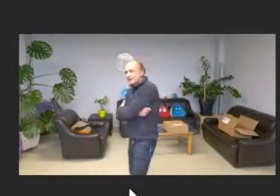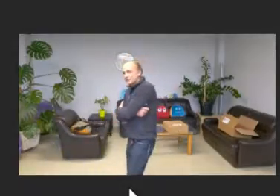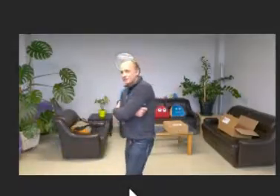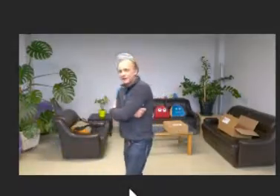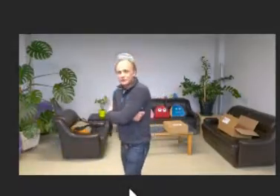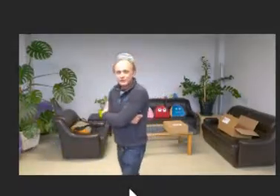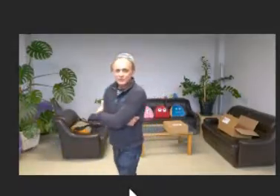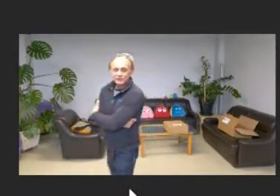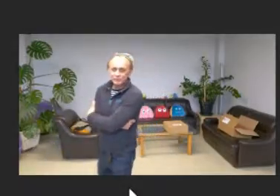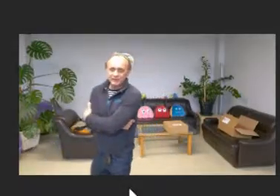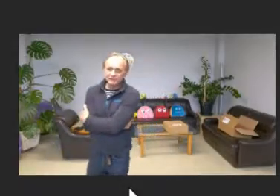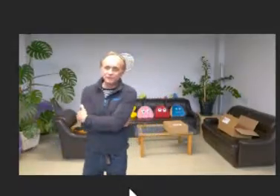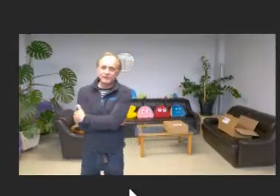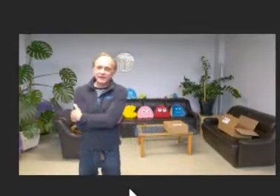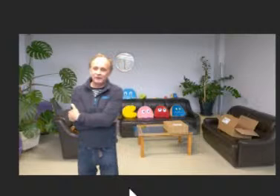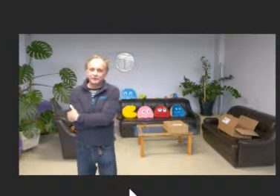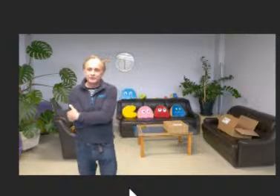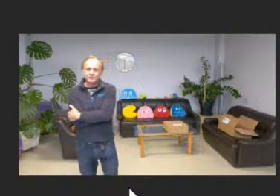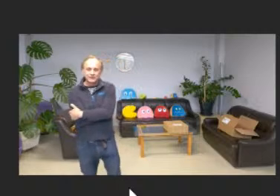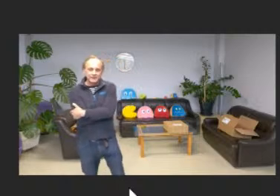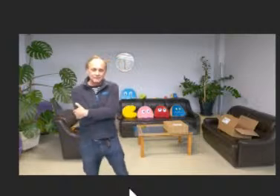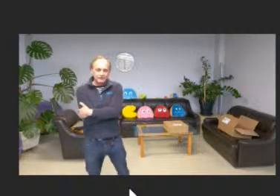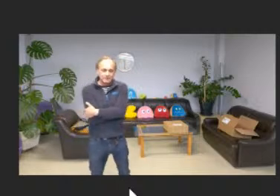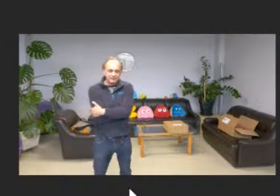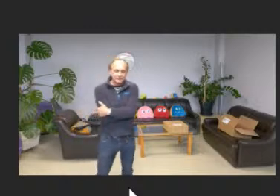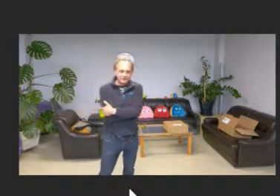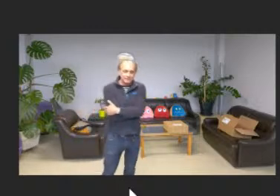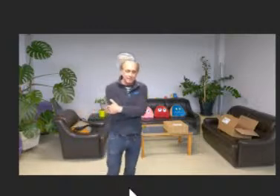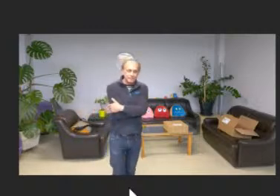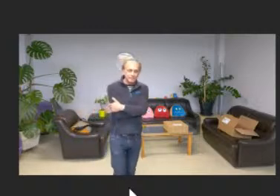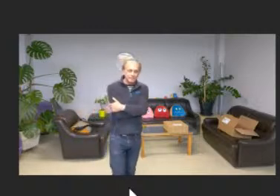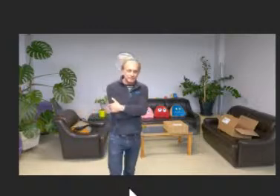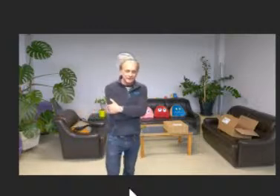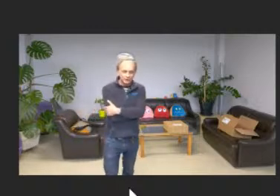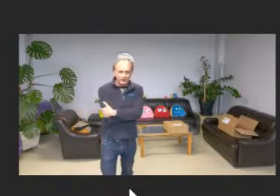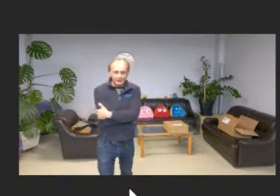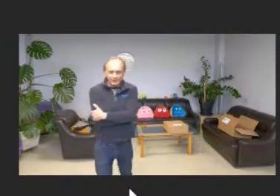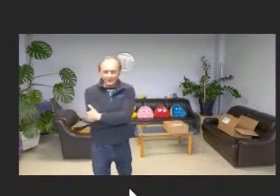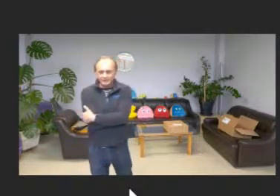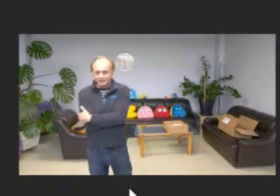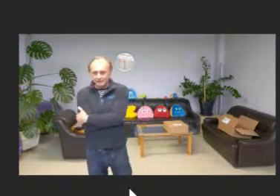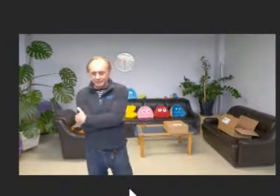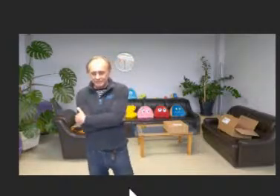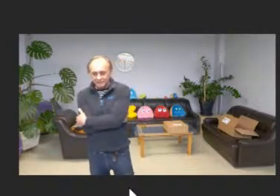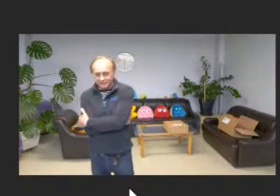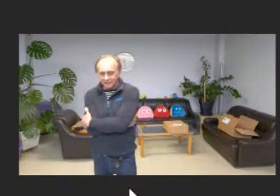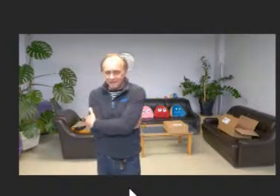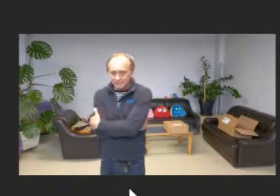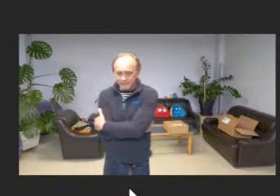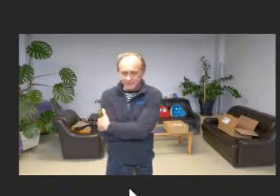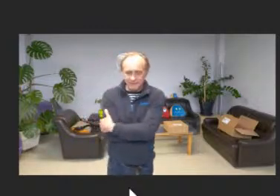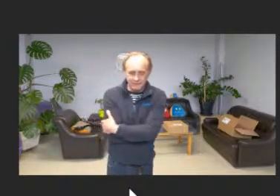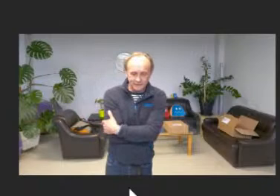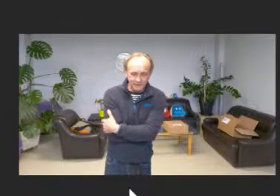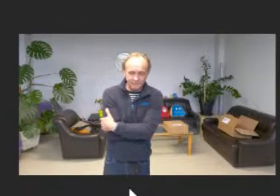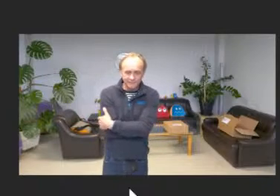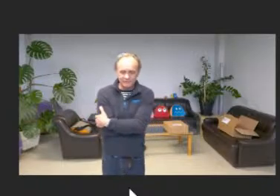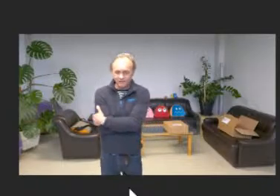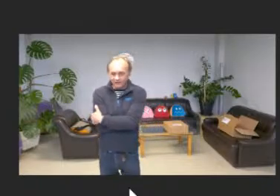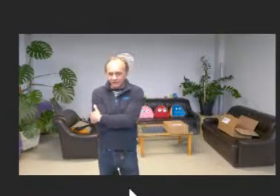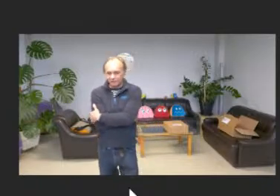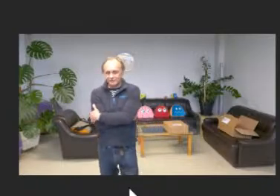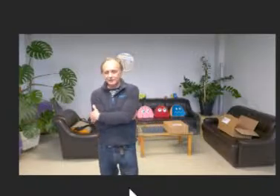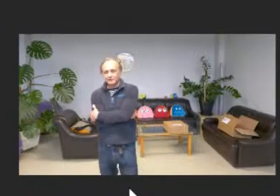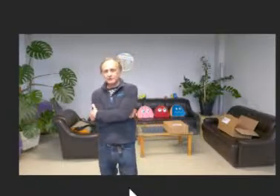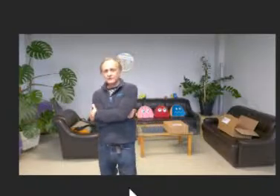Thank you, Marco. This is great to see how you implemented the learning and the labeling and